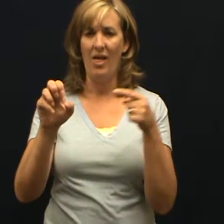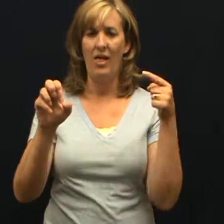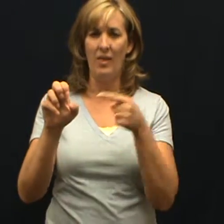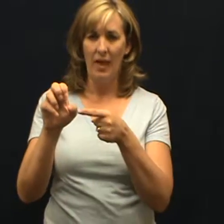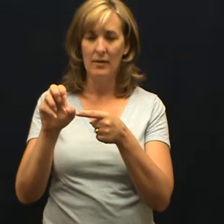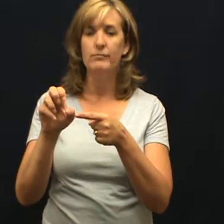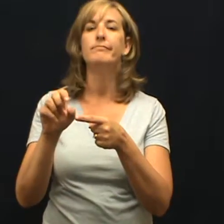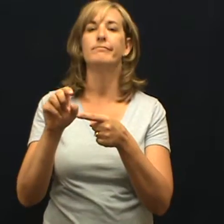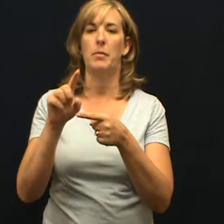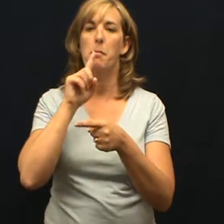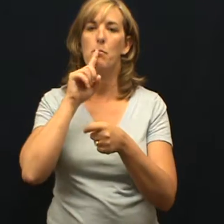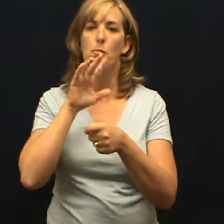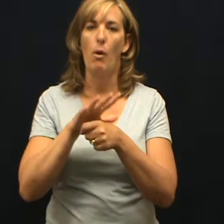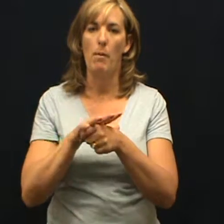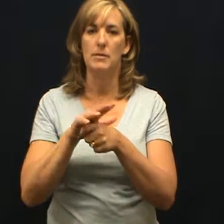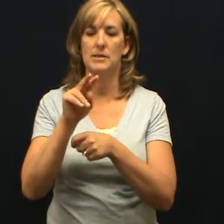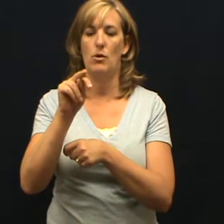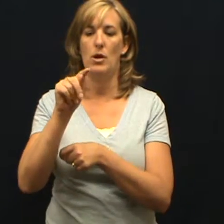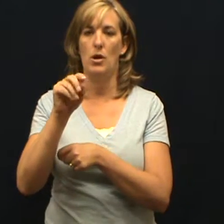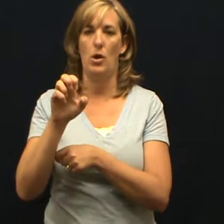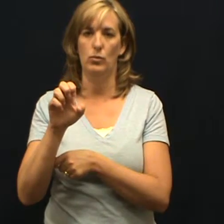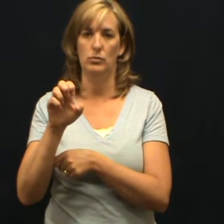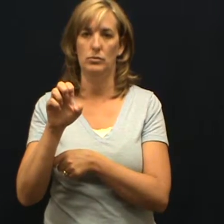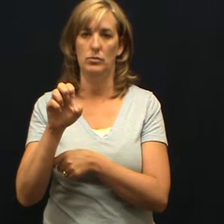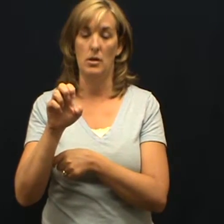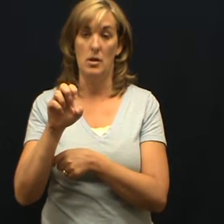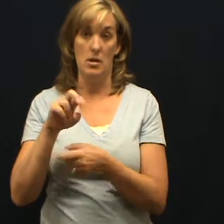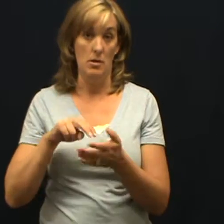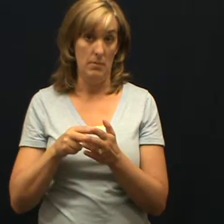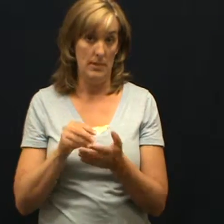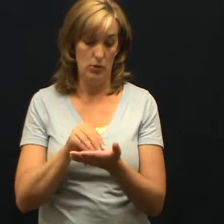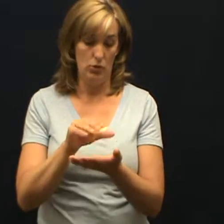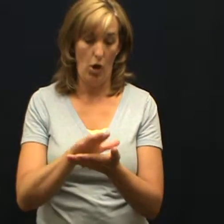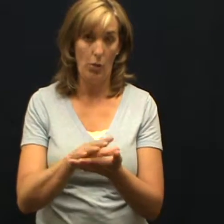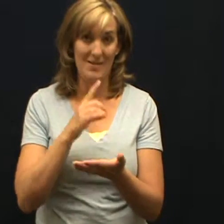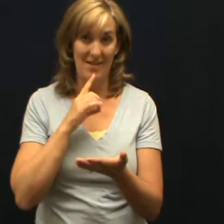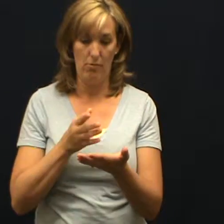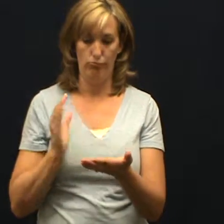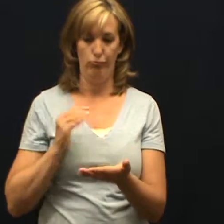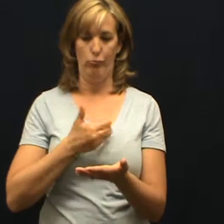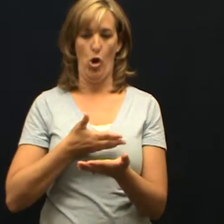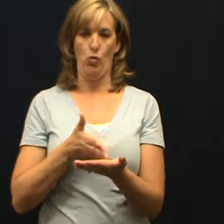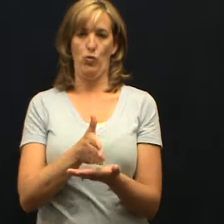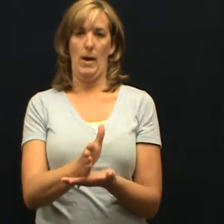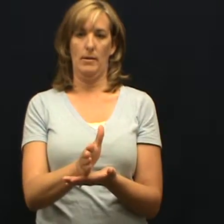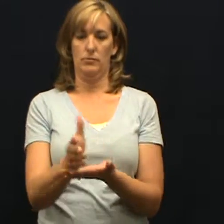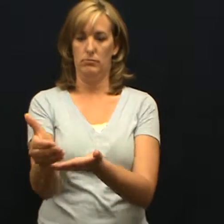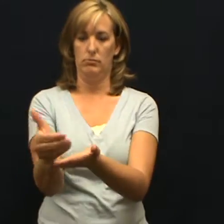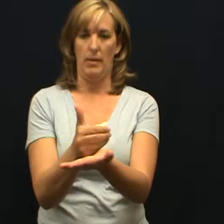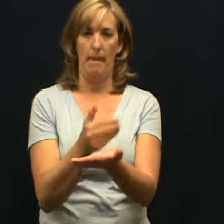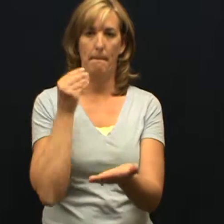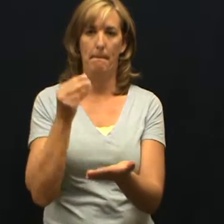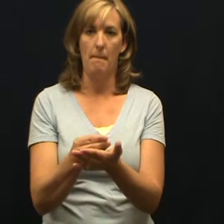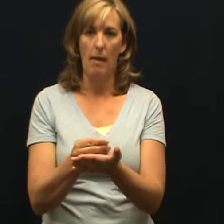note. And all that is a document that says we have a right to collect money from our customer, and it will have